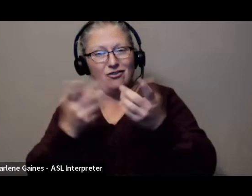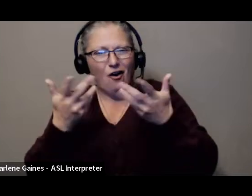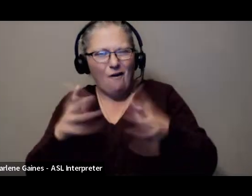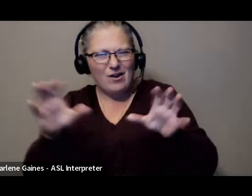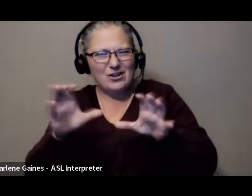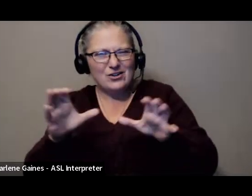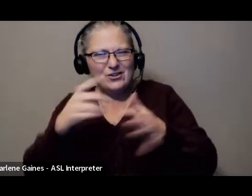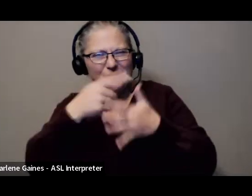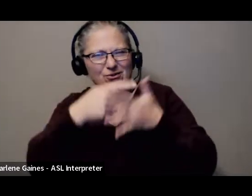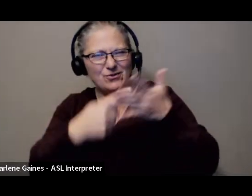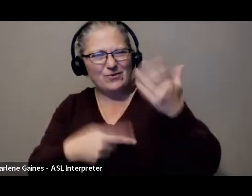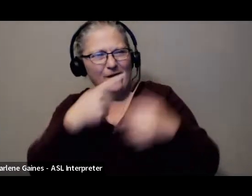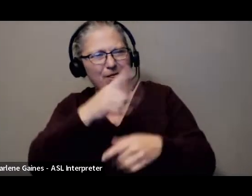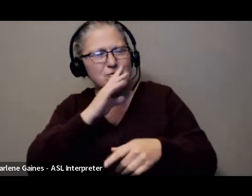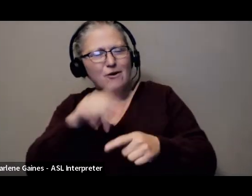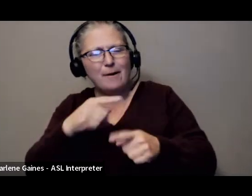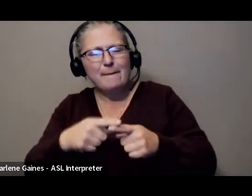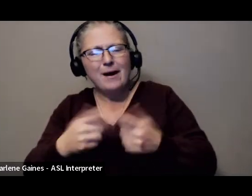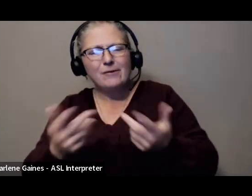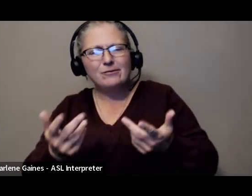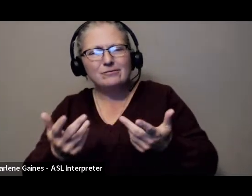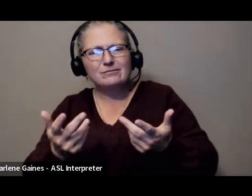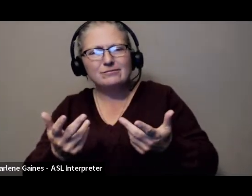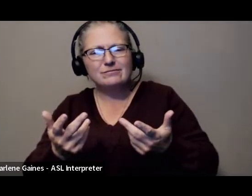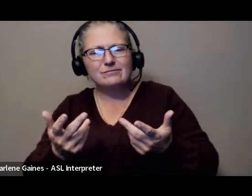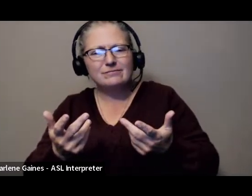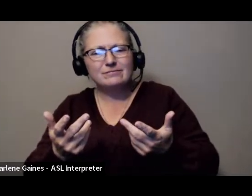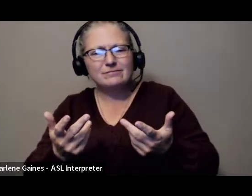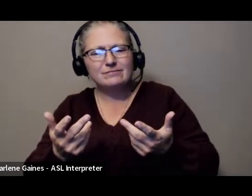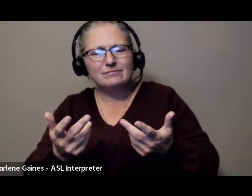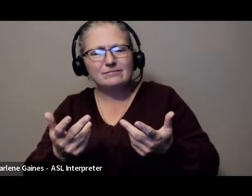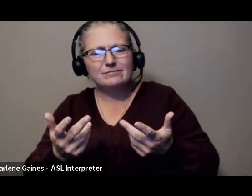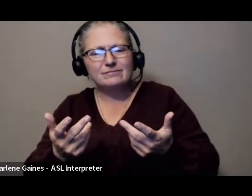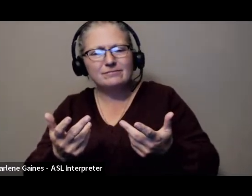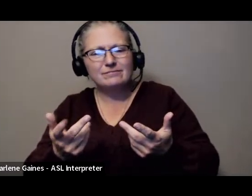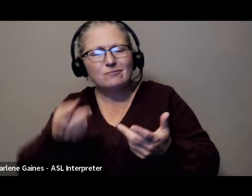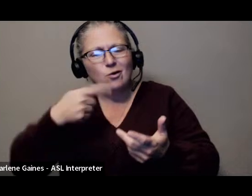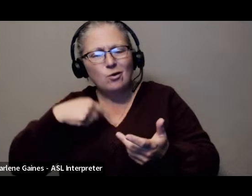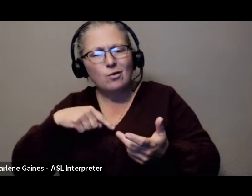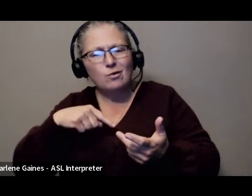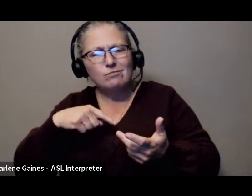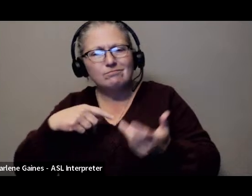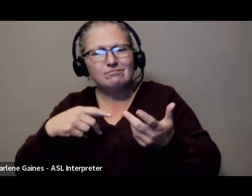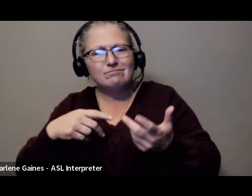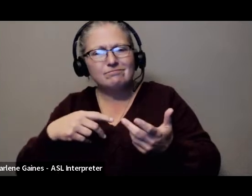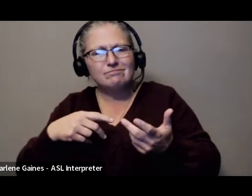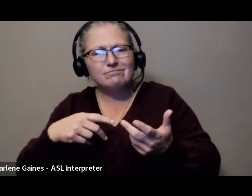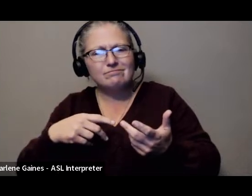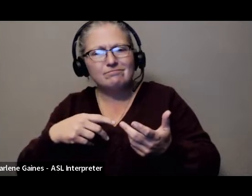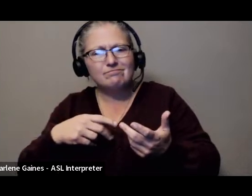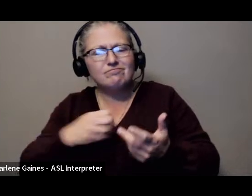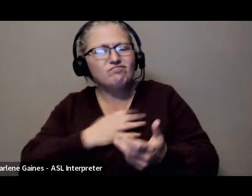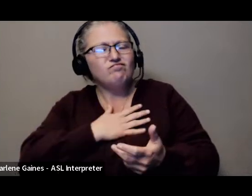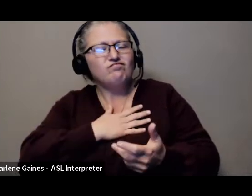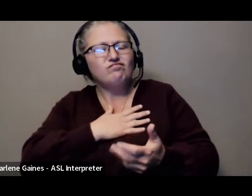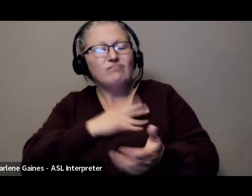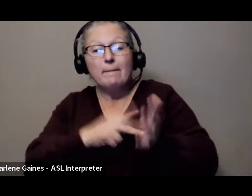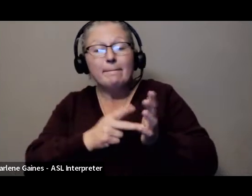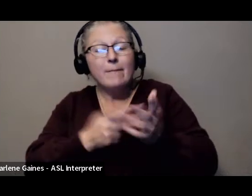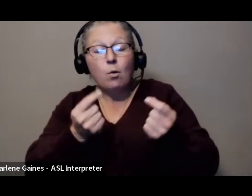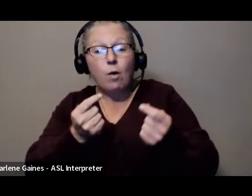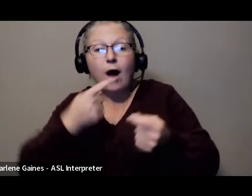lot of the things that they were talking about, which it just warmed my heart because it means that we are in a great